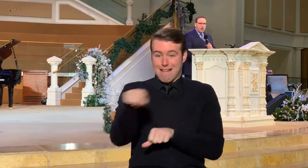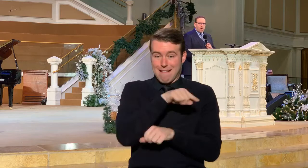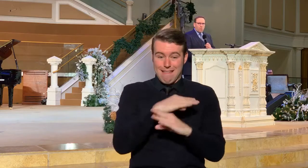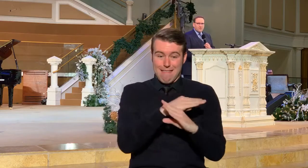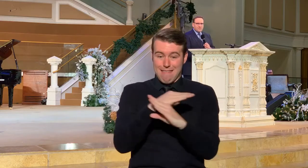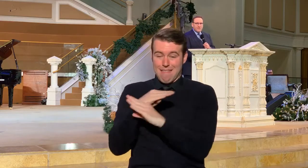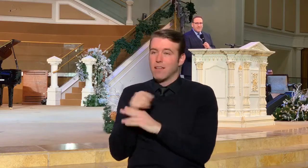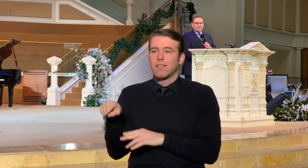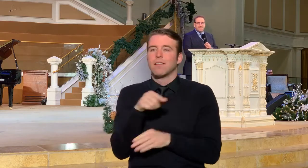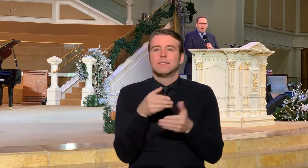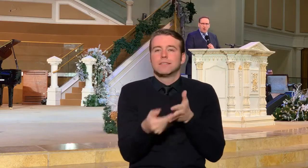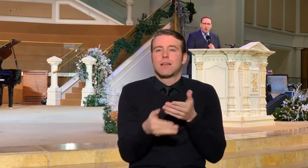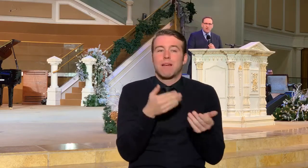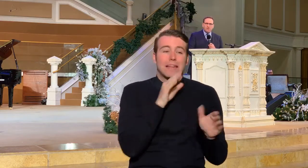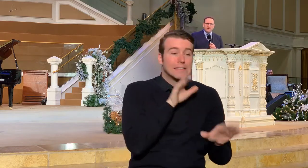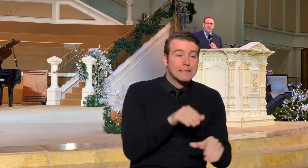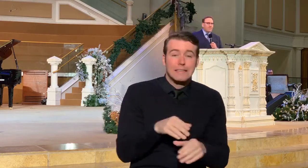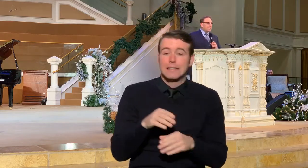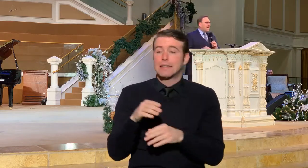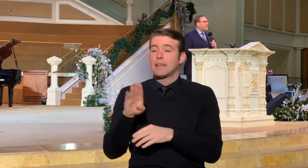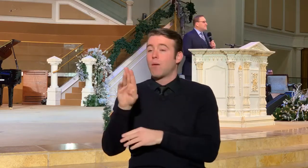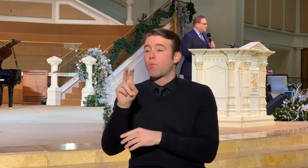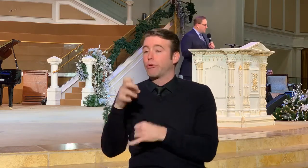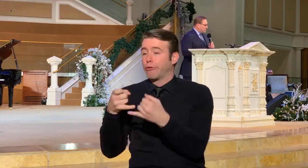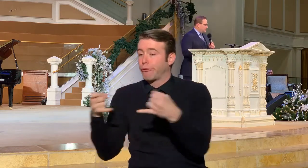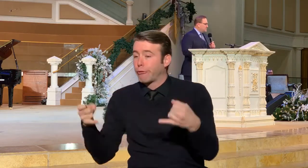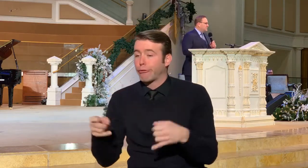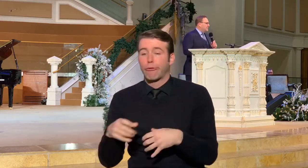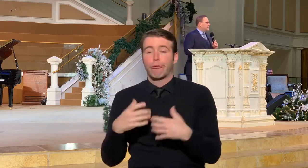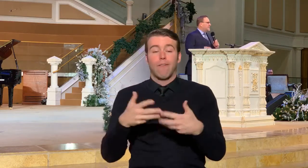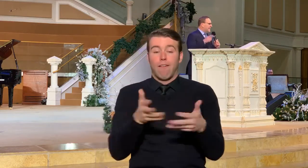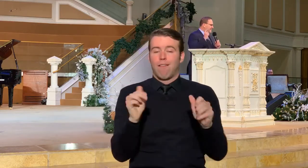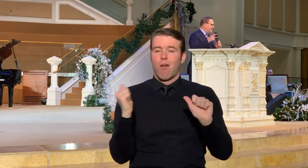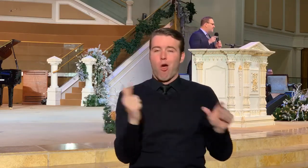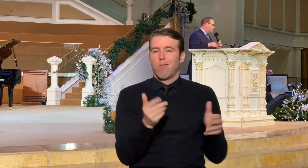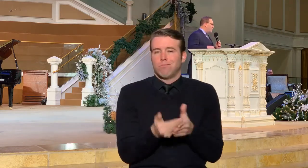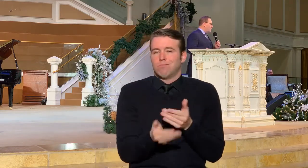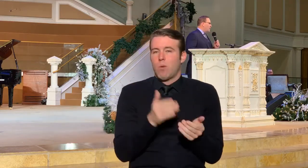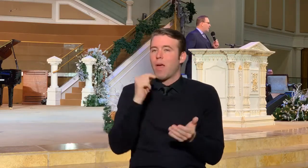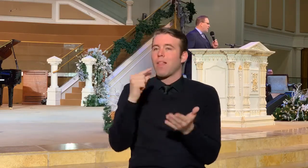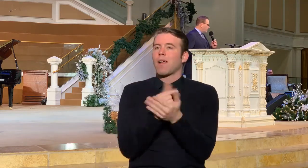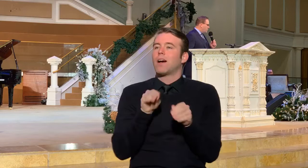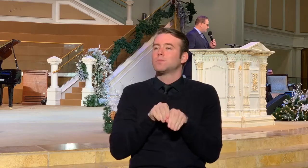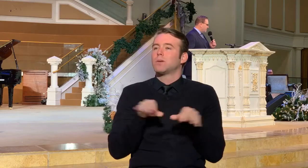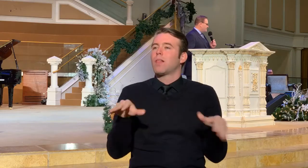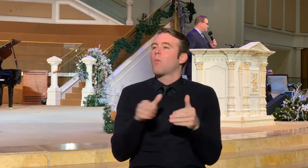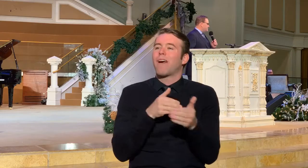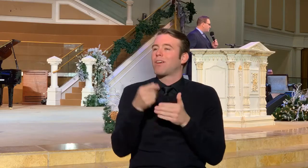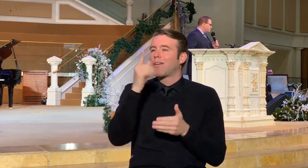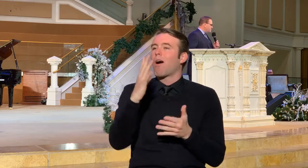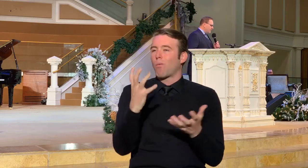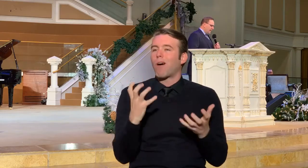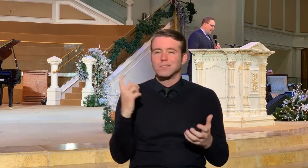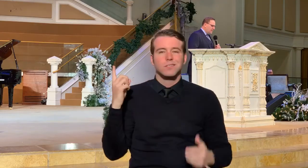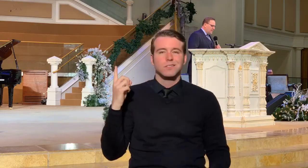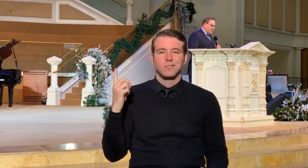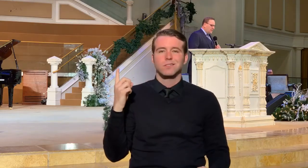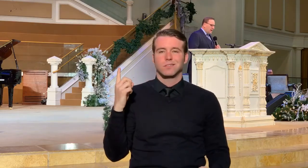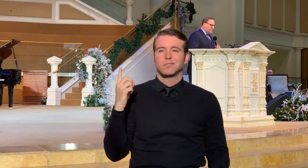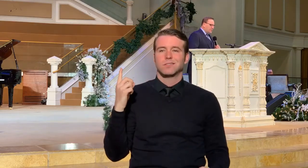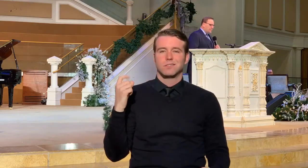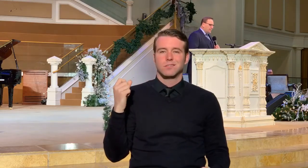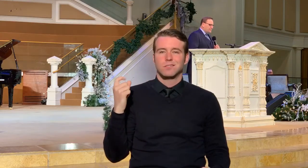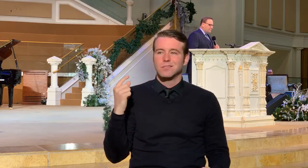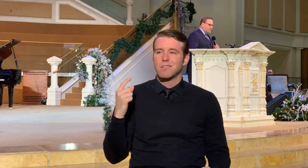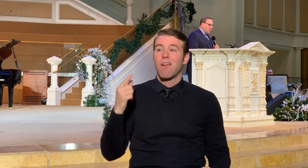there are, what seas there are. The gospel can get to where God wants it. And